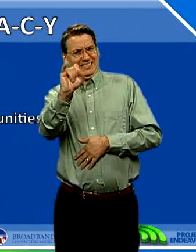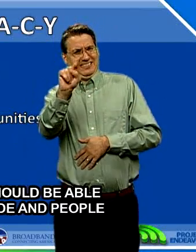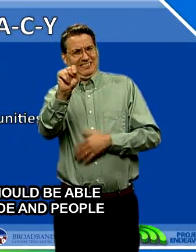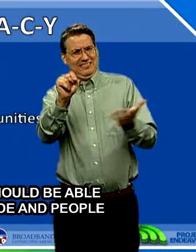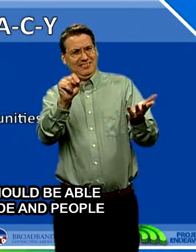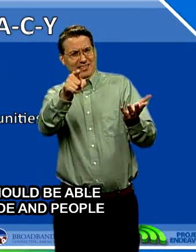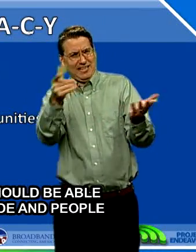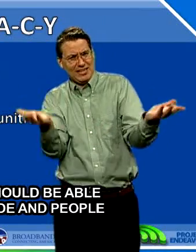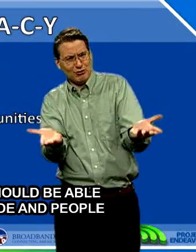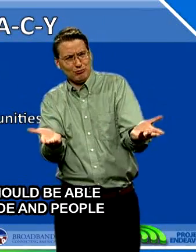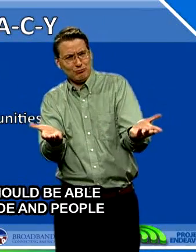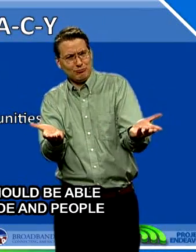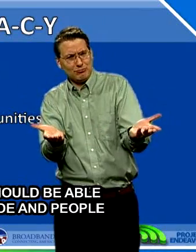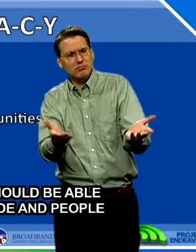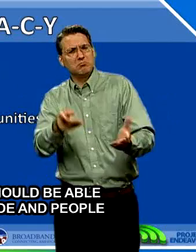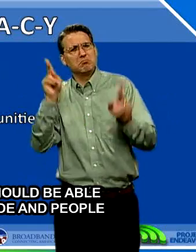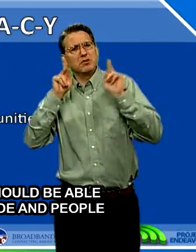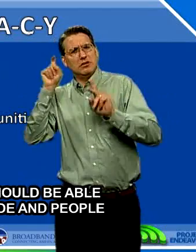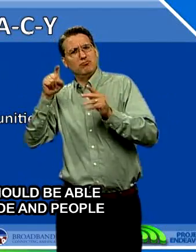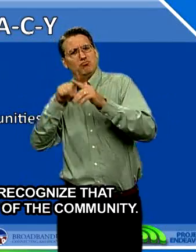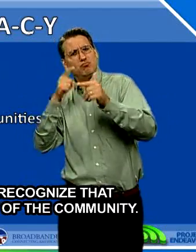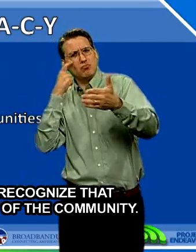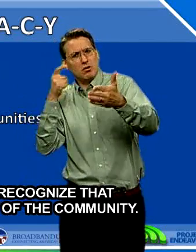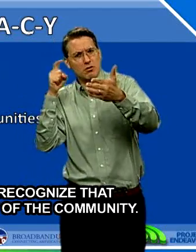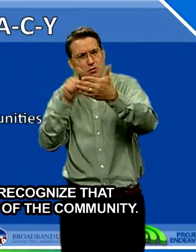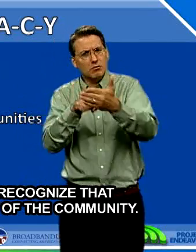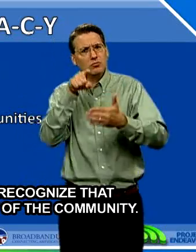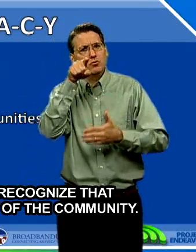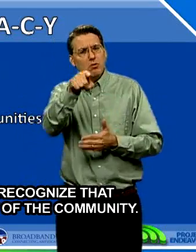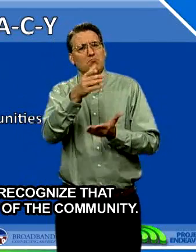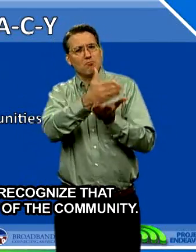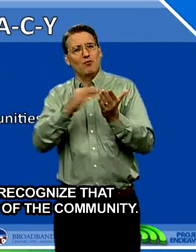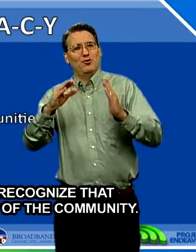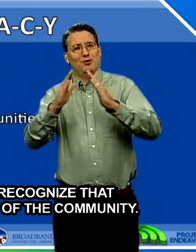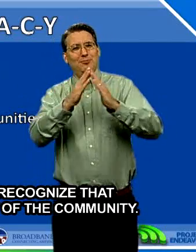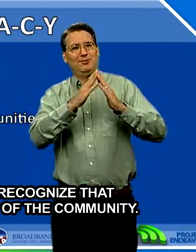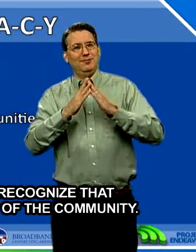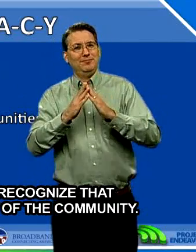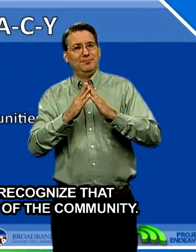You should be able to decide, and people should recognize that you're part of the community.